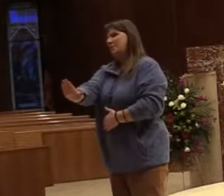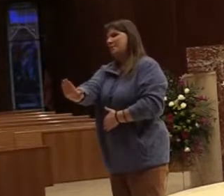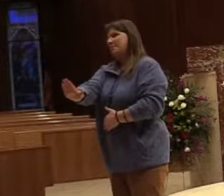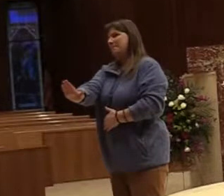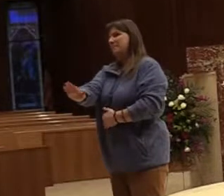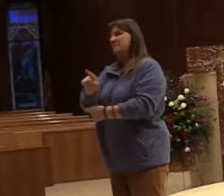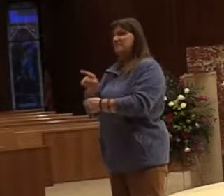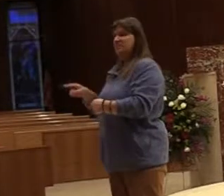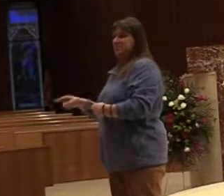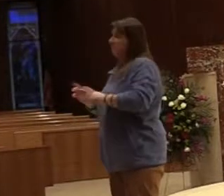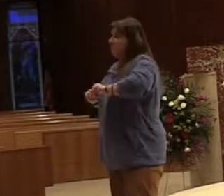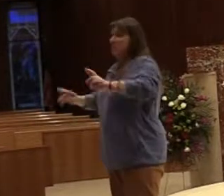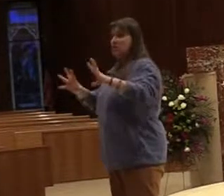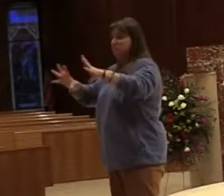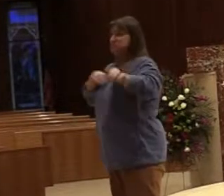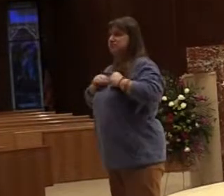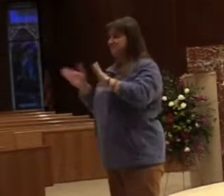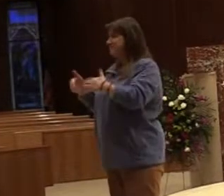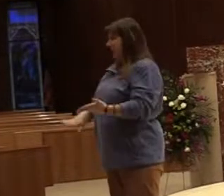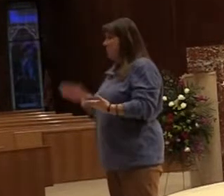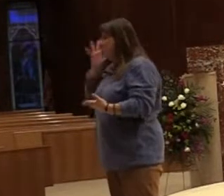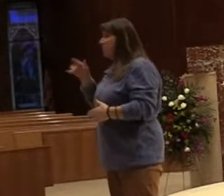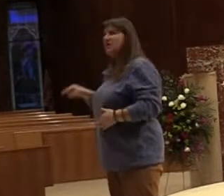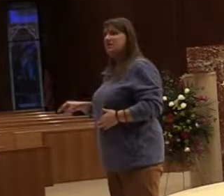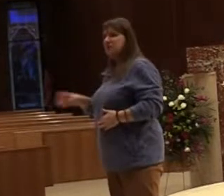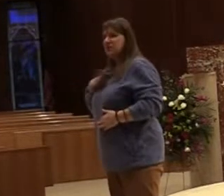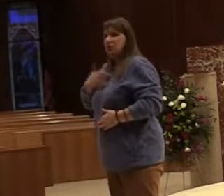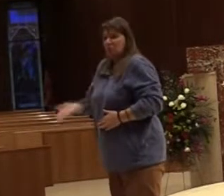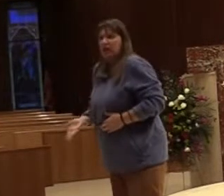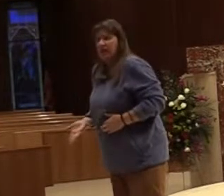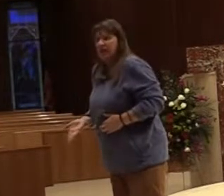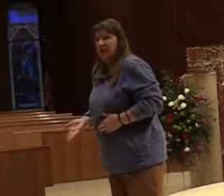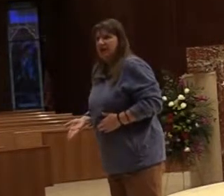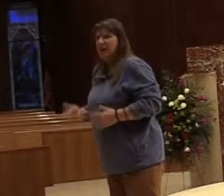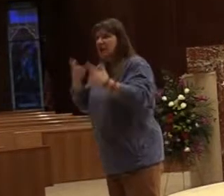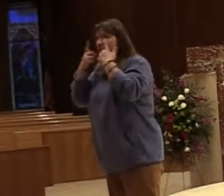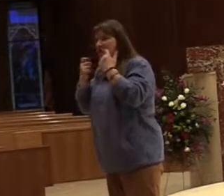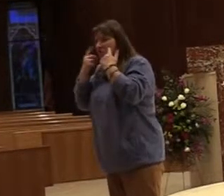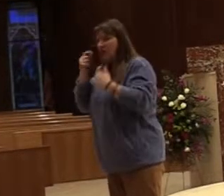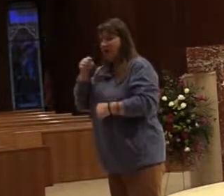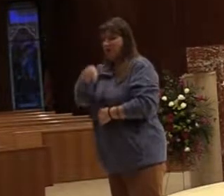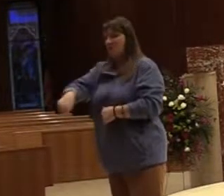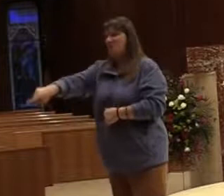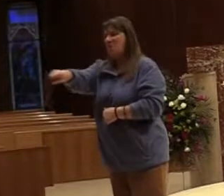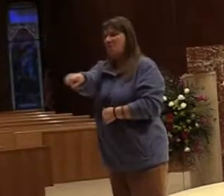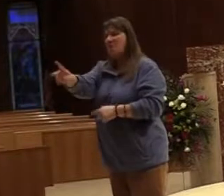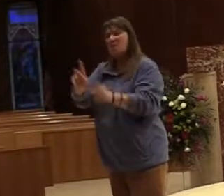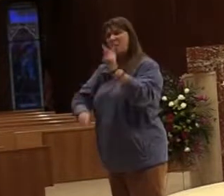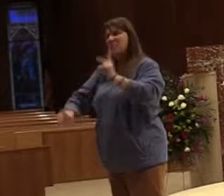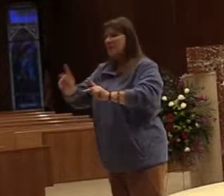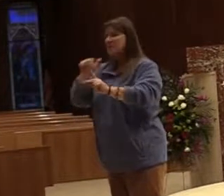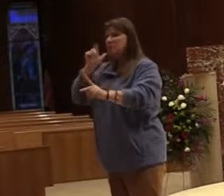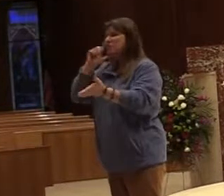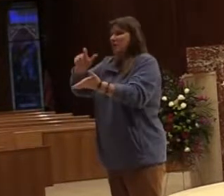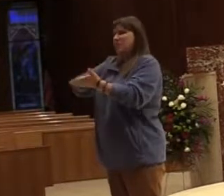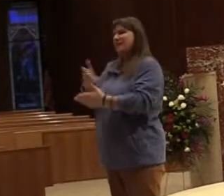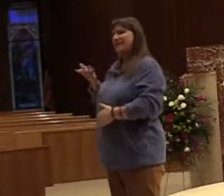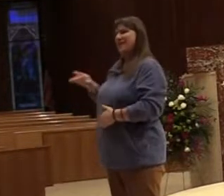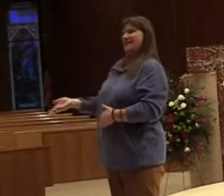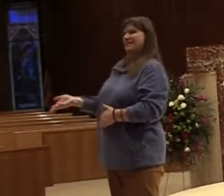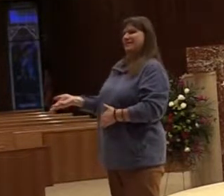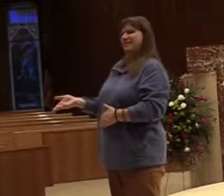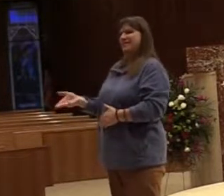Jerusalem itself, saying they're not recognizing the time you're about to enter. They're not recognizing that God will come upon them to visit